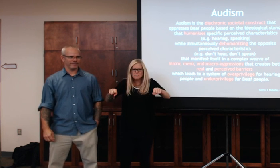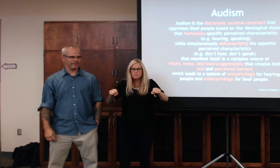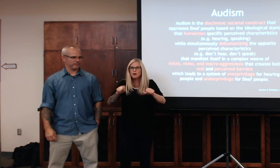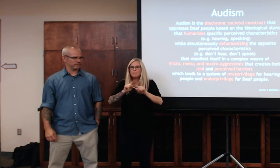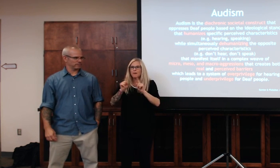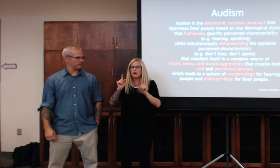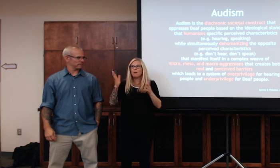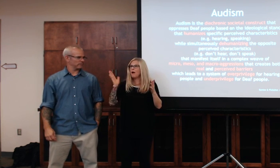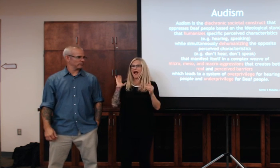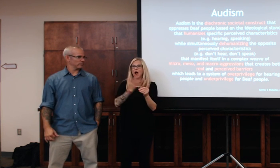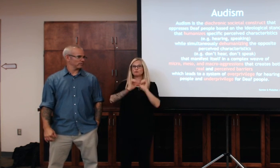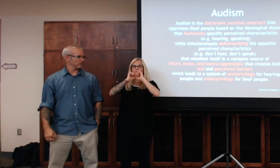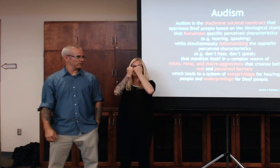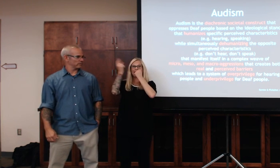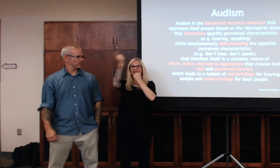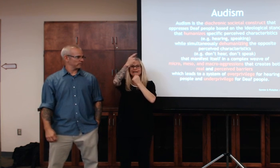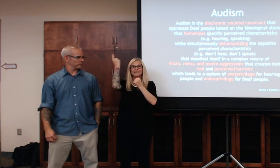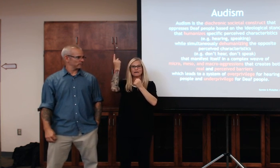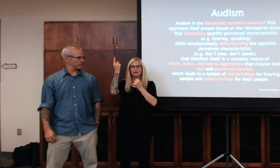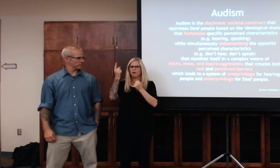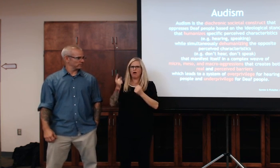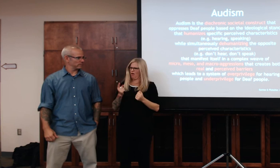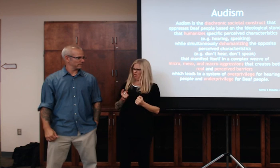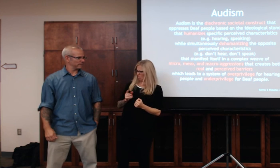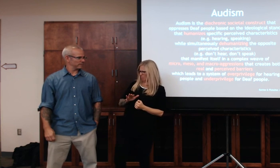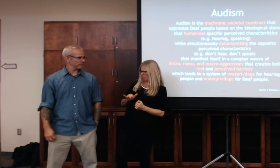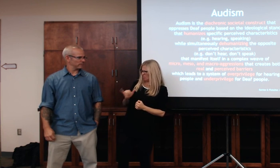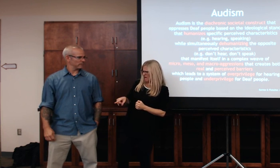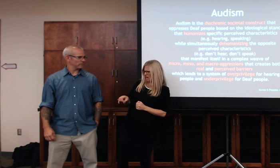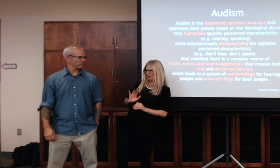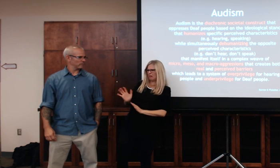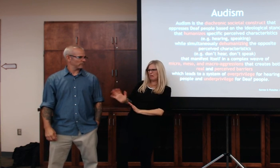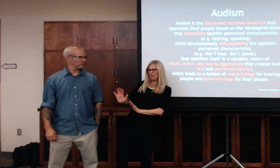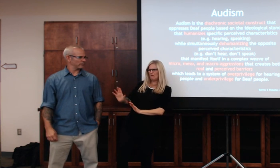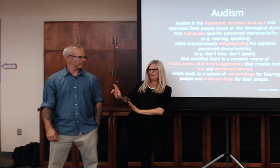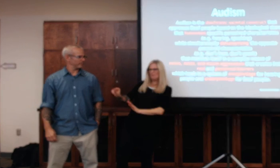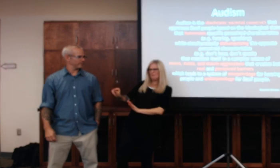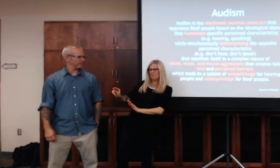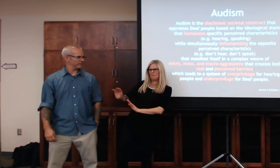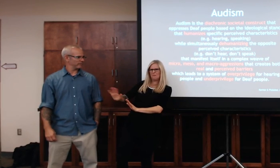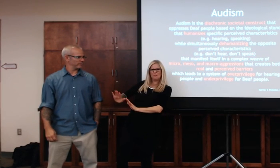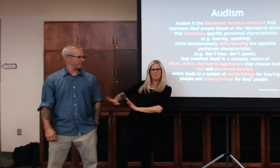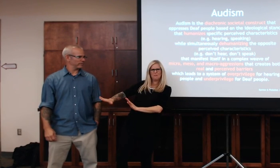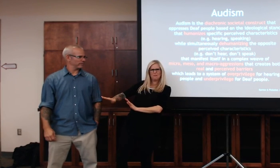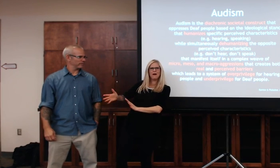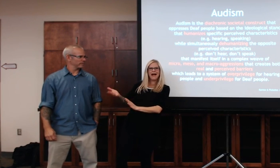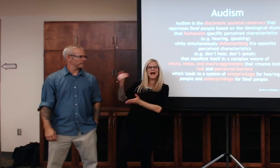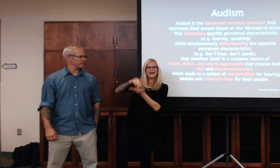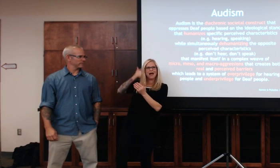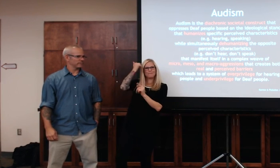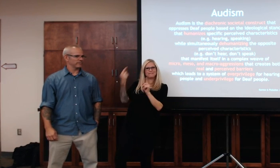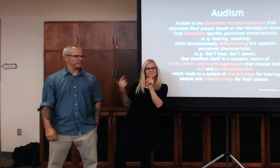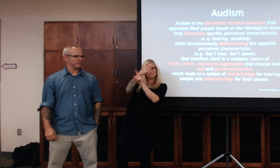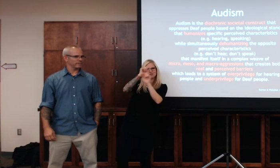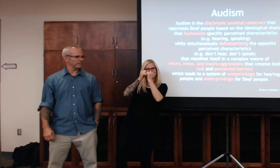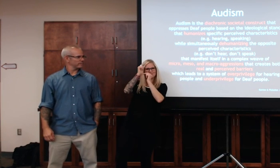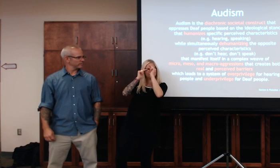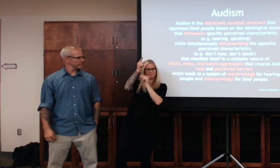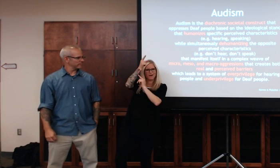learn. But our society says, oh no, we can't do that. No, that's not appropriate. Again, because that's